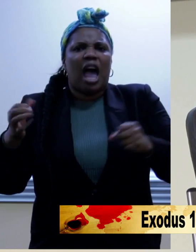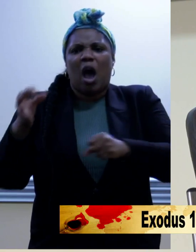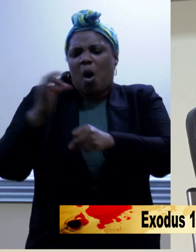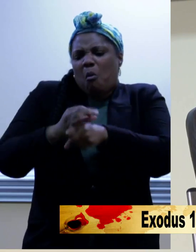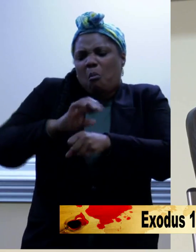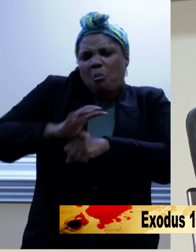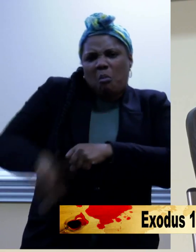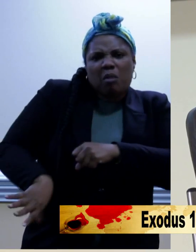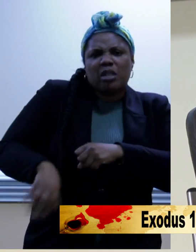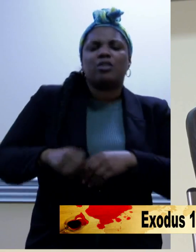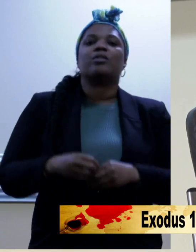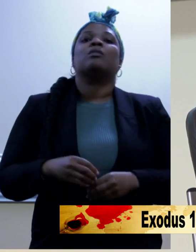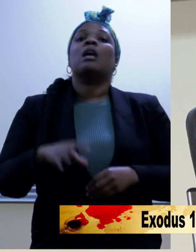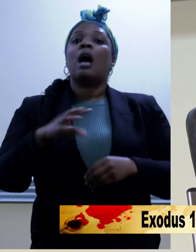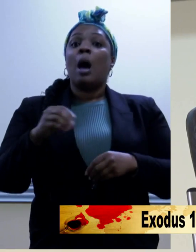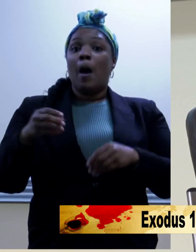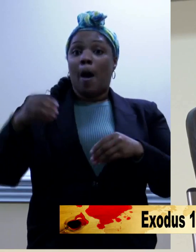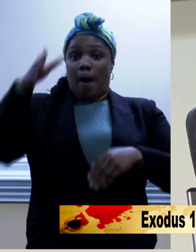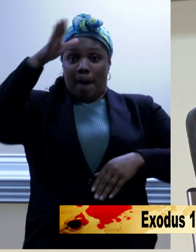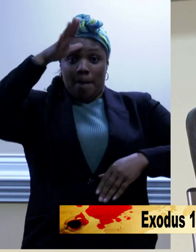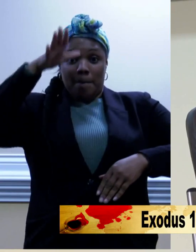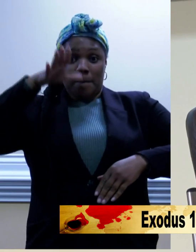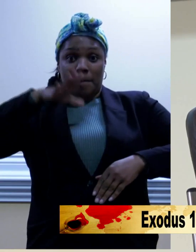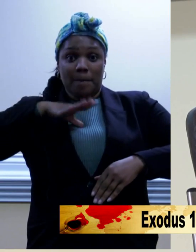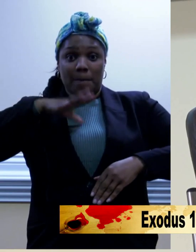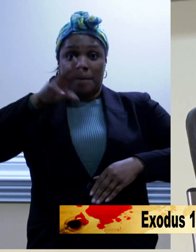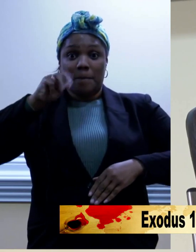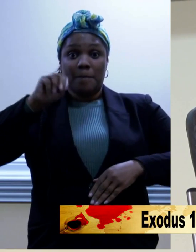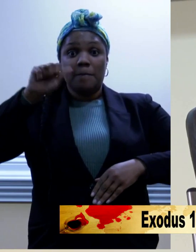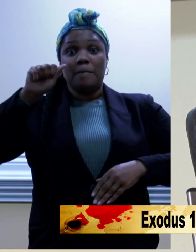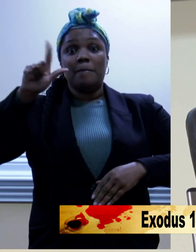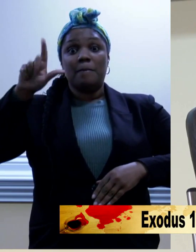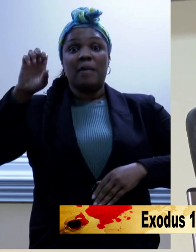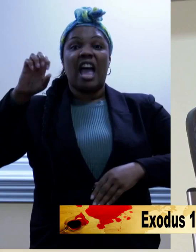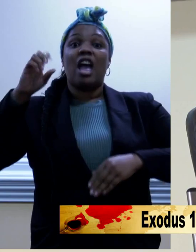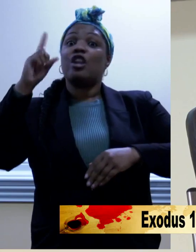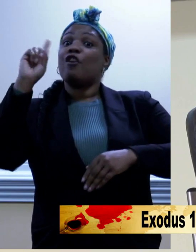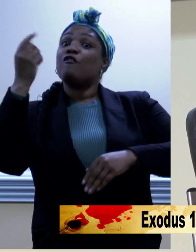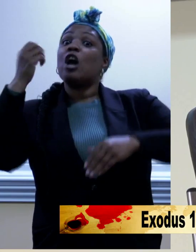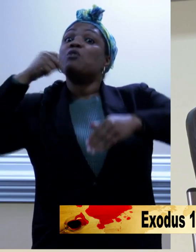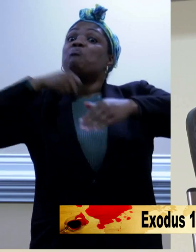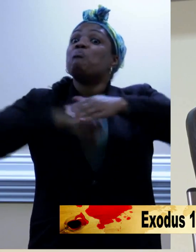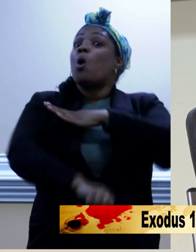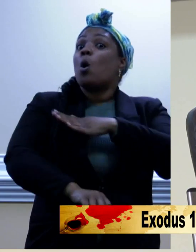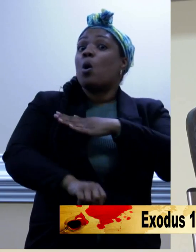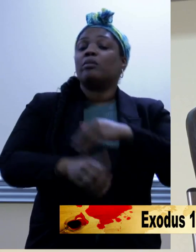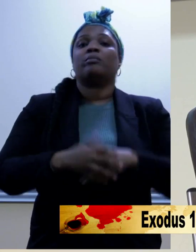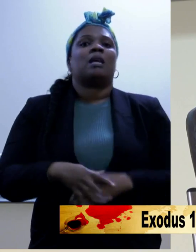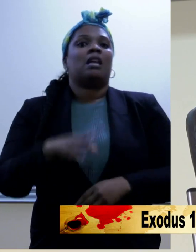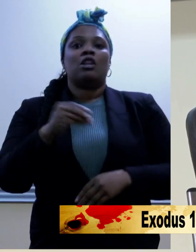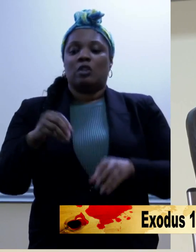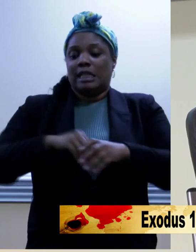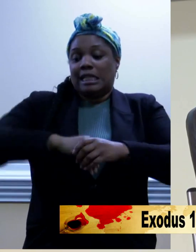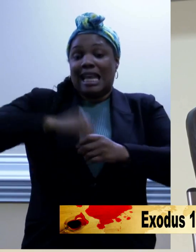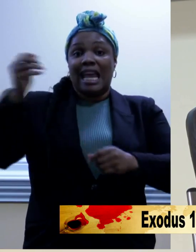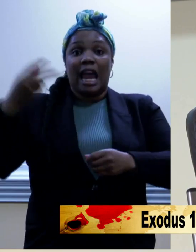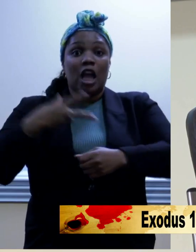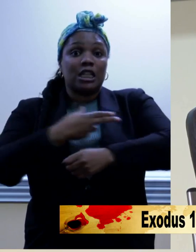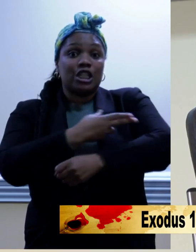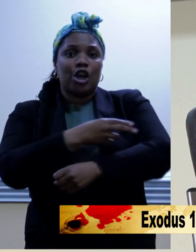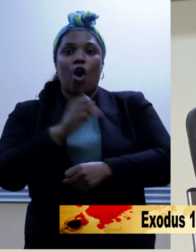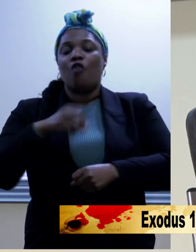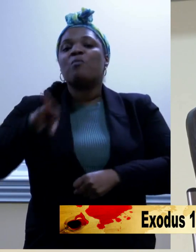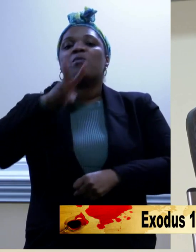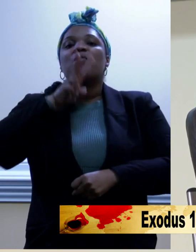be perfect. Go ahead. A male of the first year. It's got to be the firstborn male. Go ahead. You shall take it out from the sheep or from